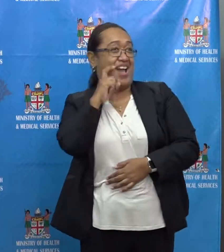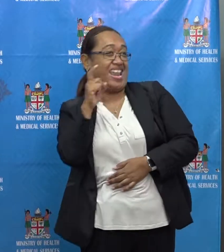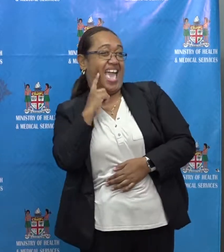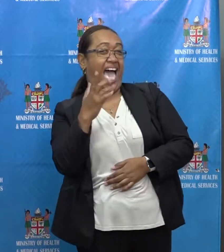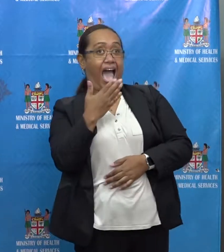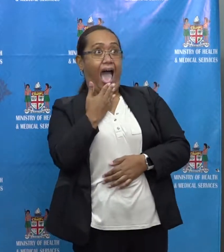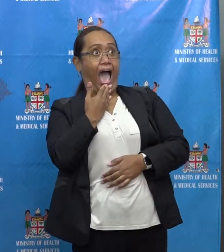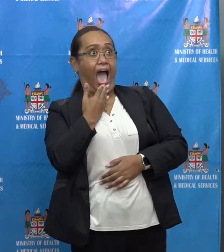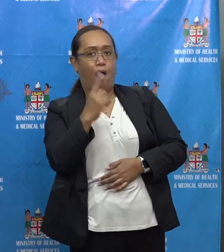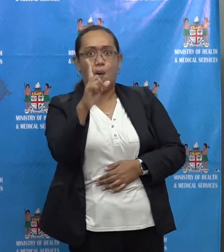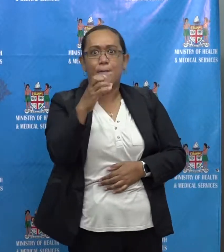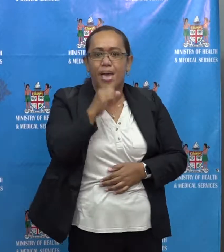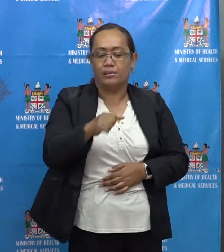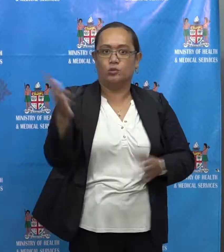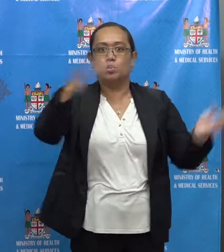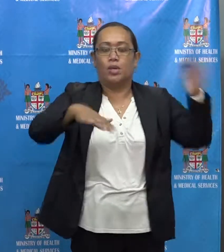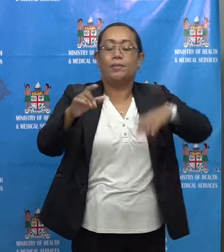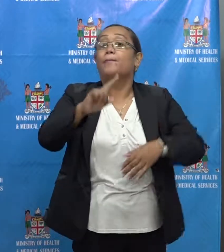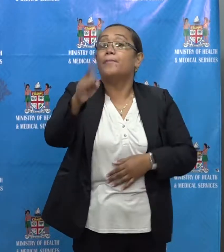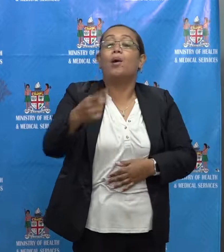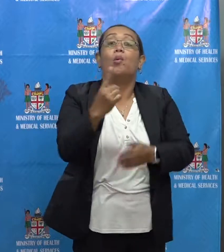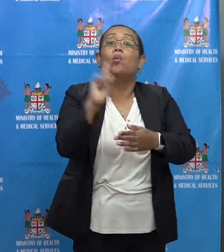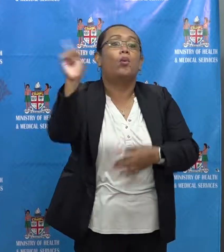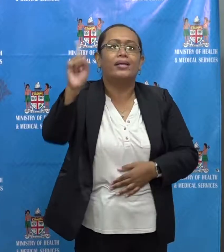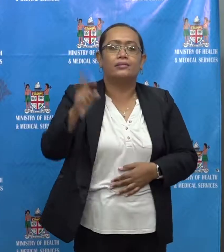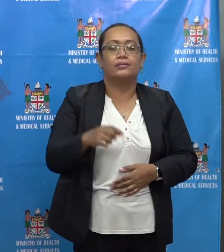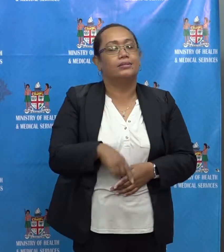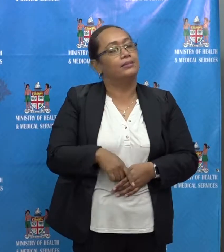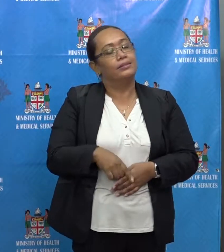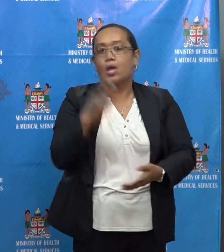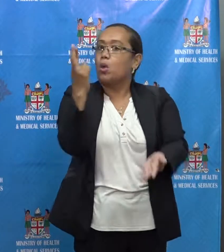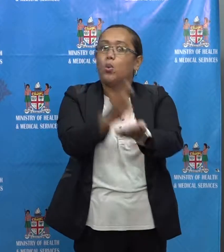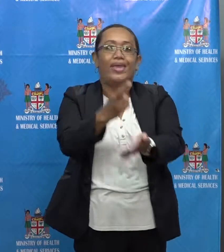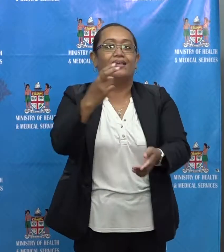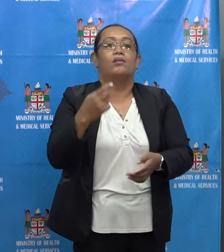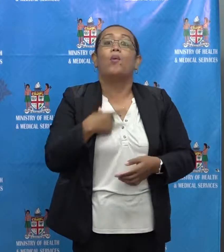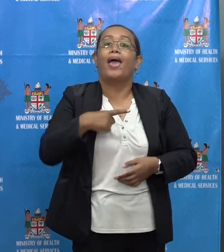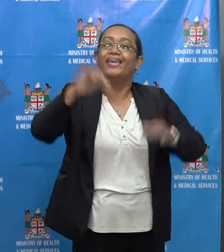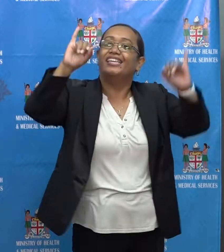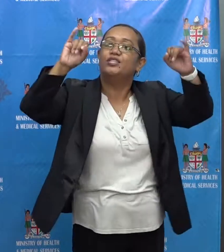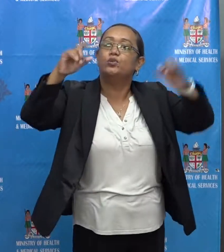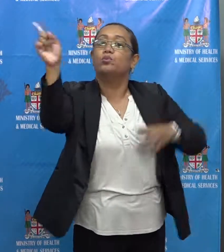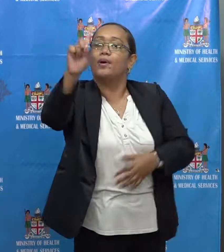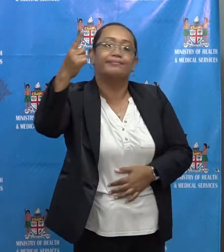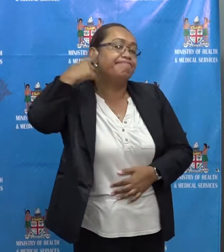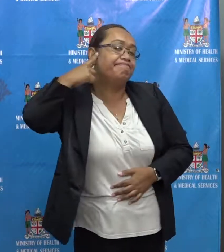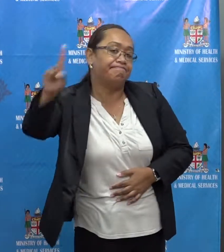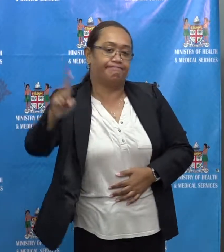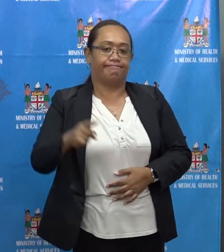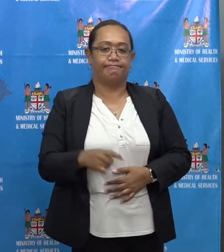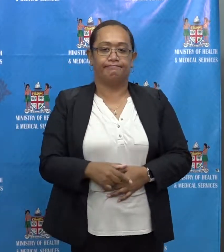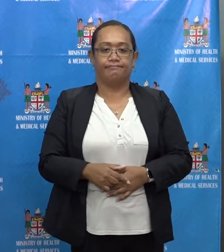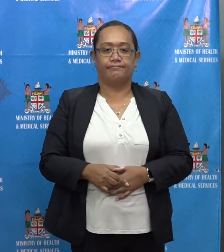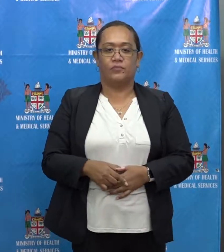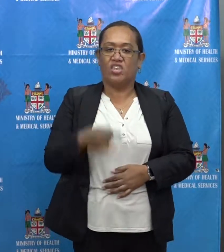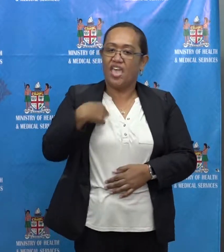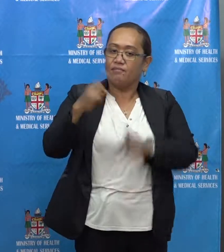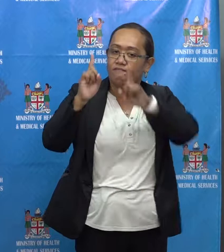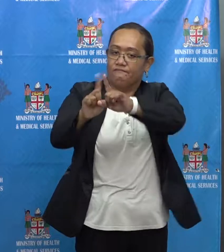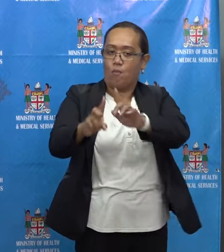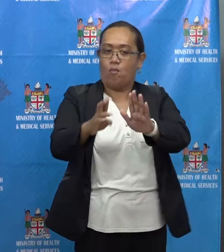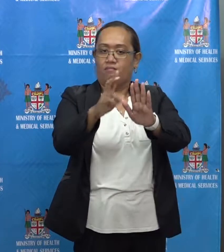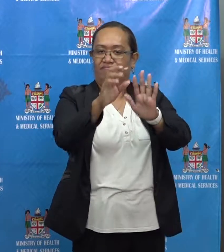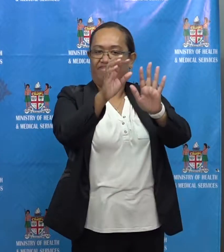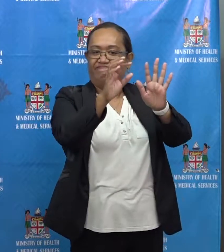but I highlight it because it is a real problem for us. You know, when somebody breaches some of